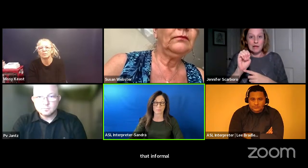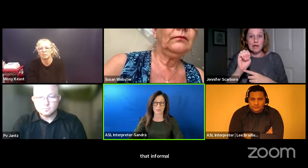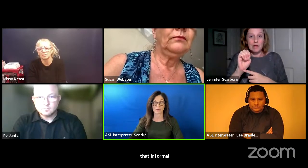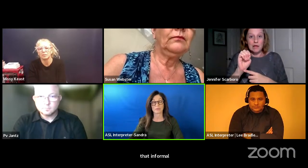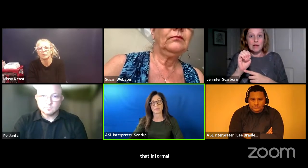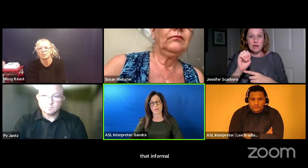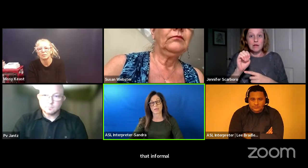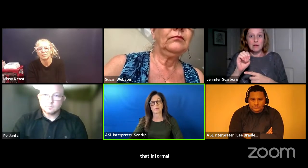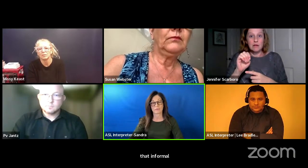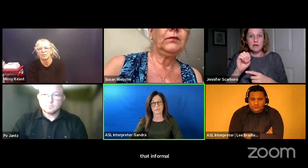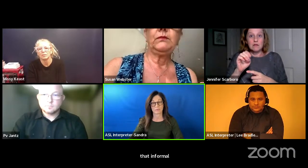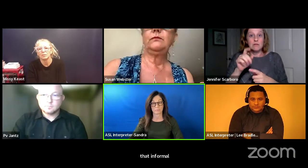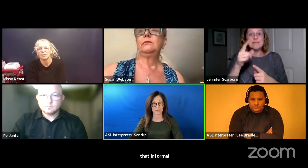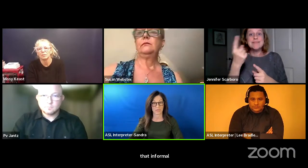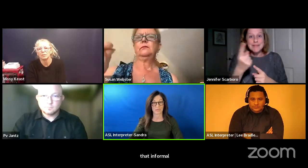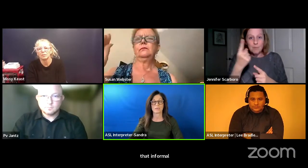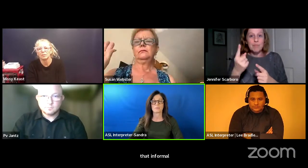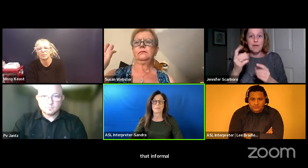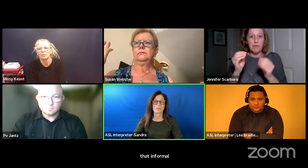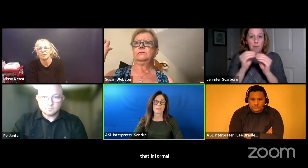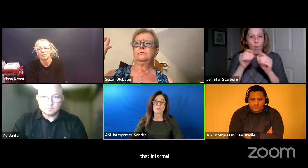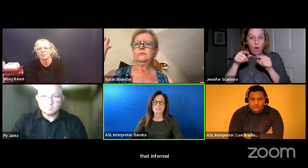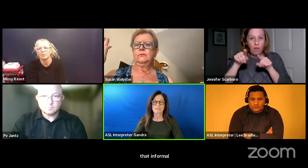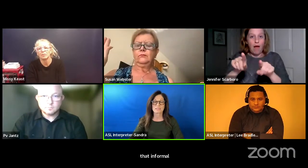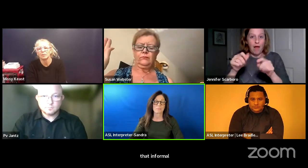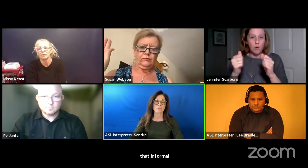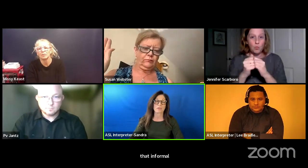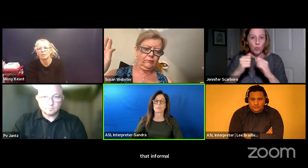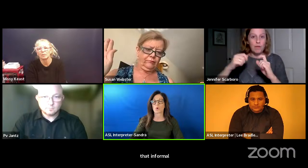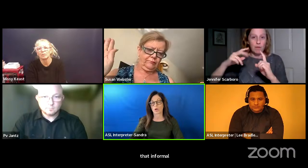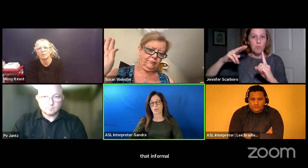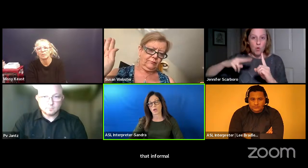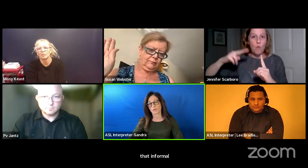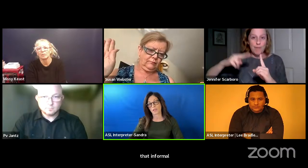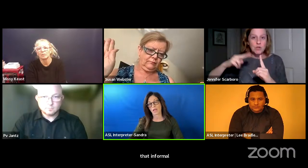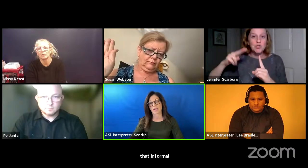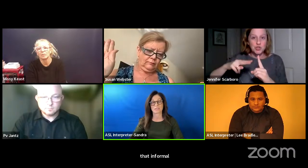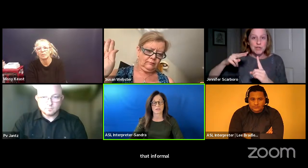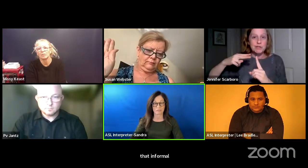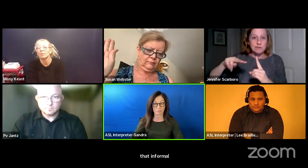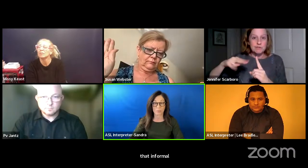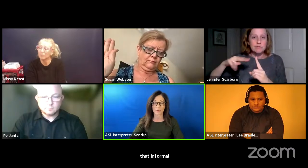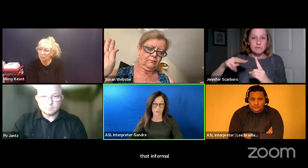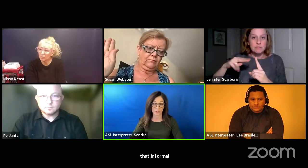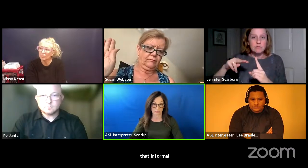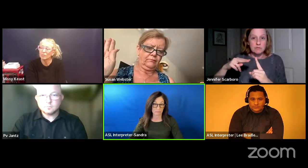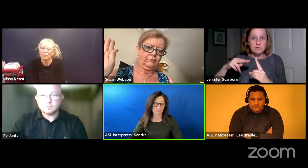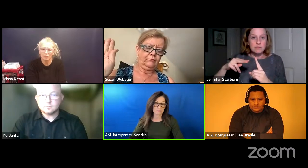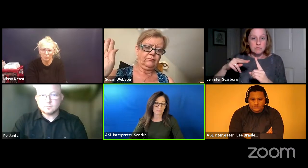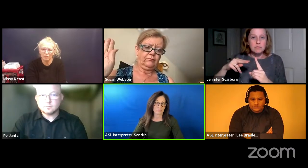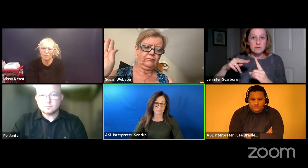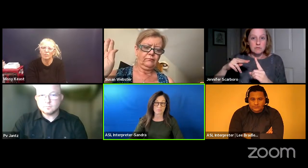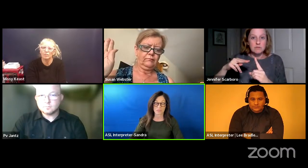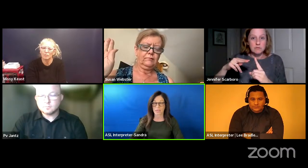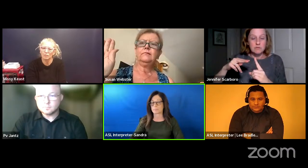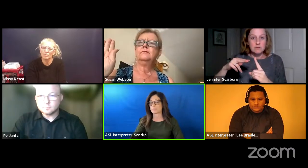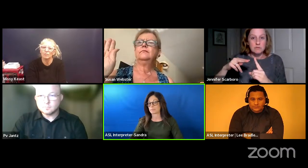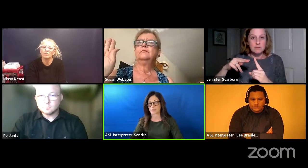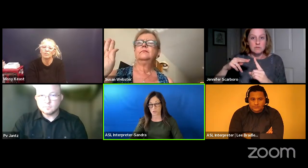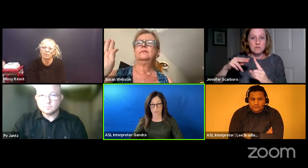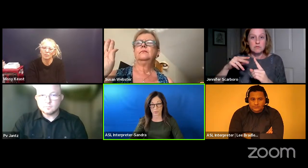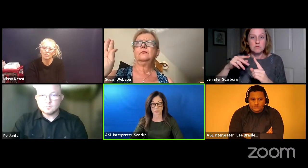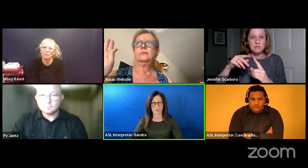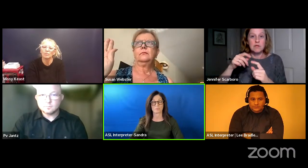also recommend that it be something more along the lines of a probation